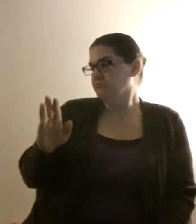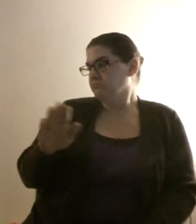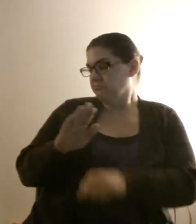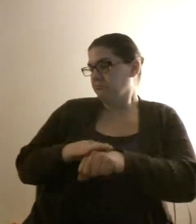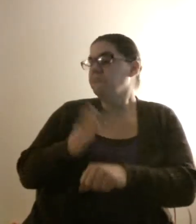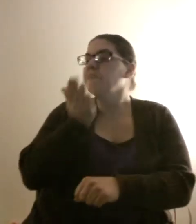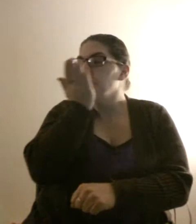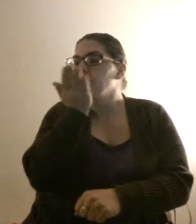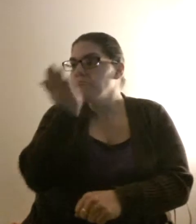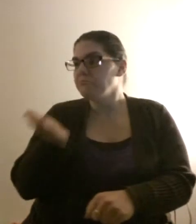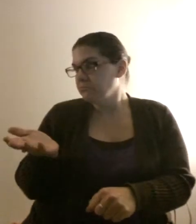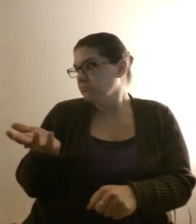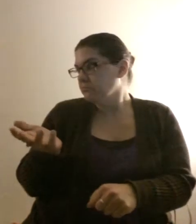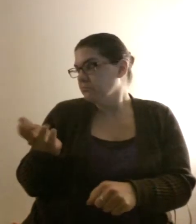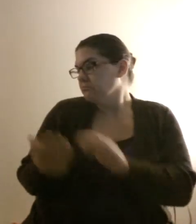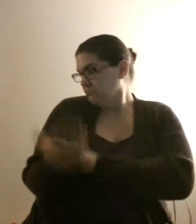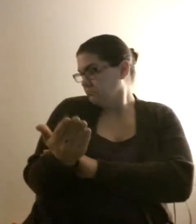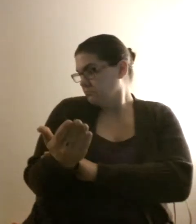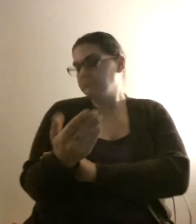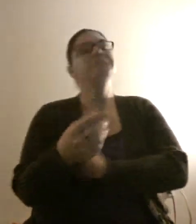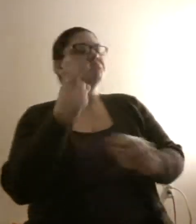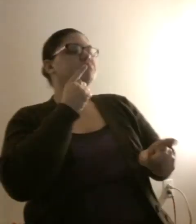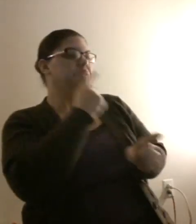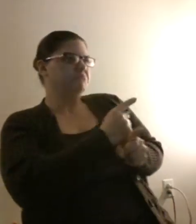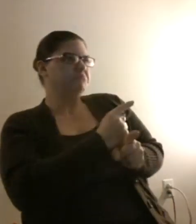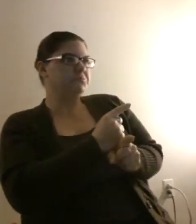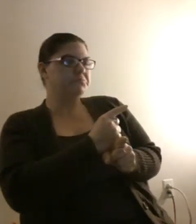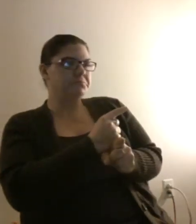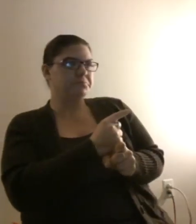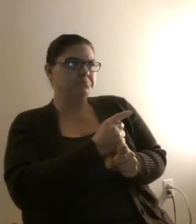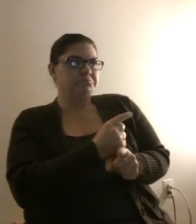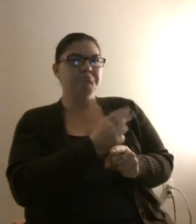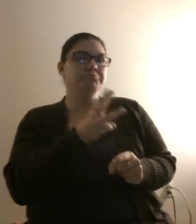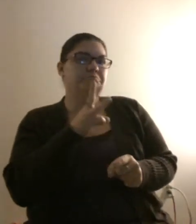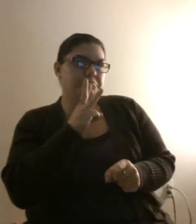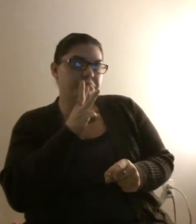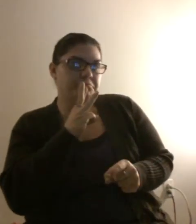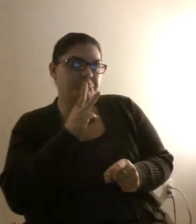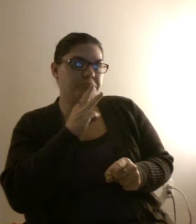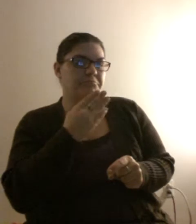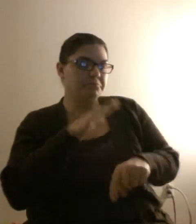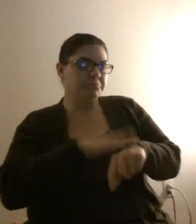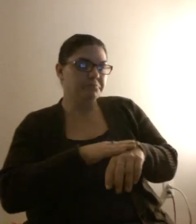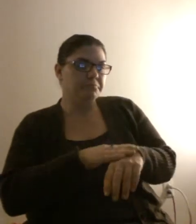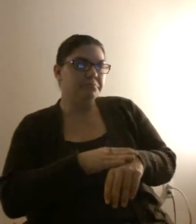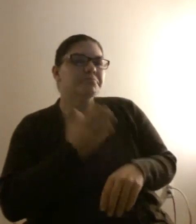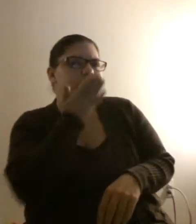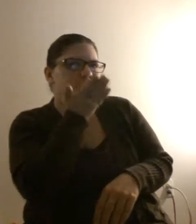and it depends on the environmental situation, and take off your socks and shoes and go